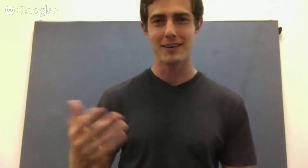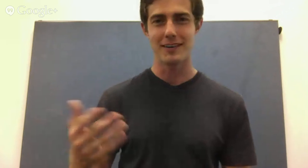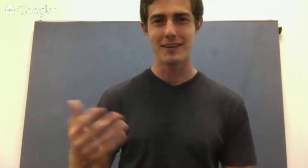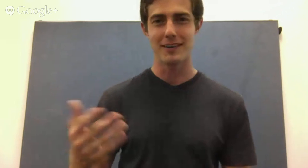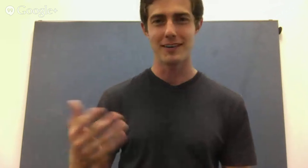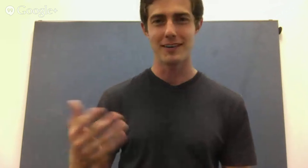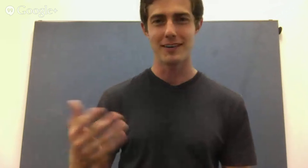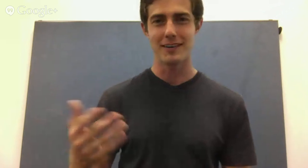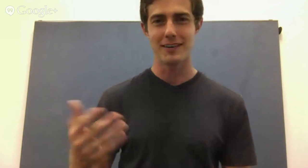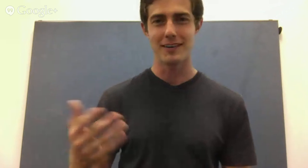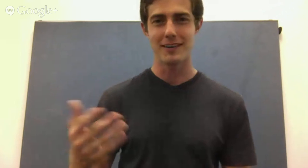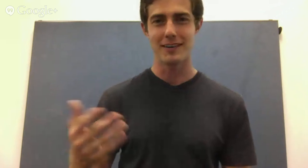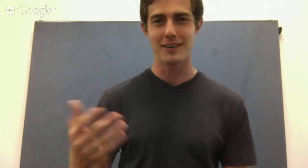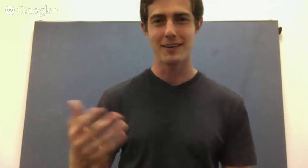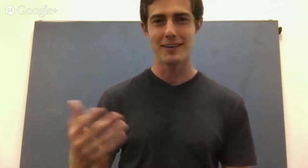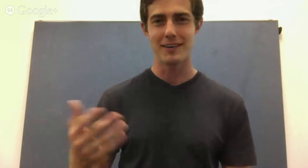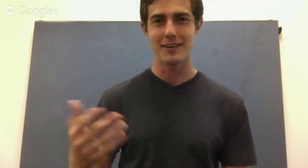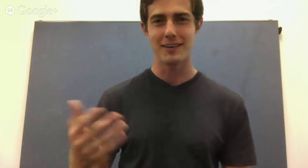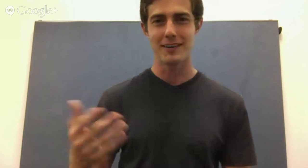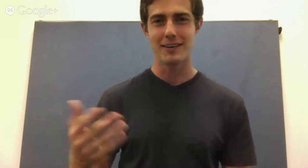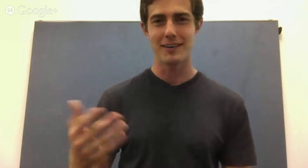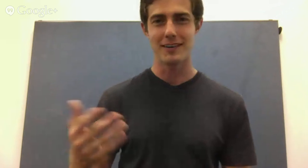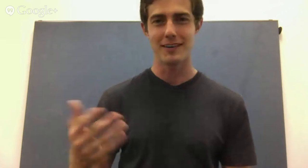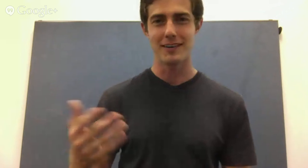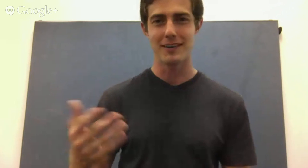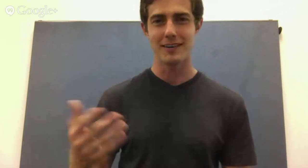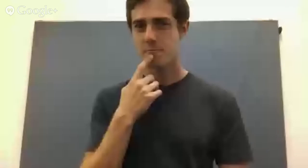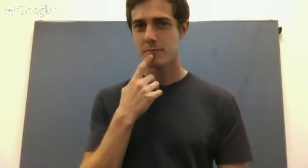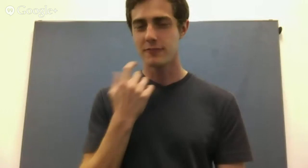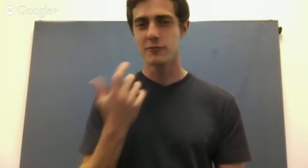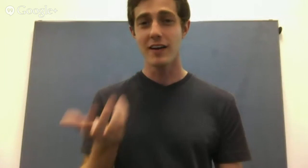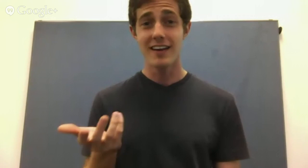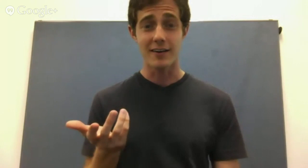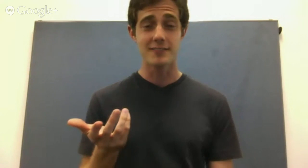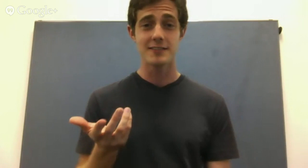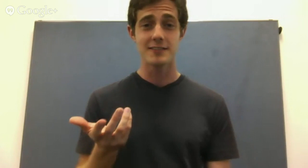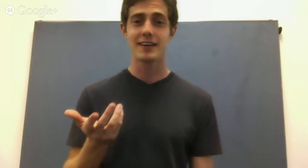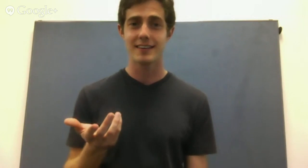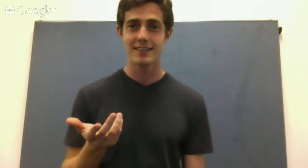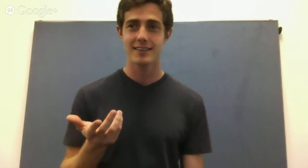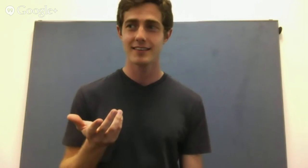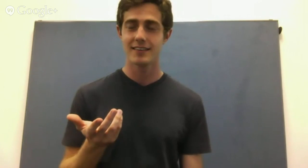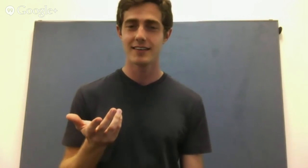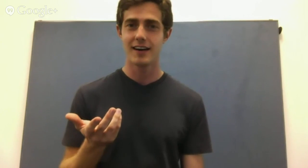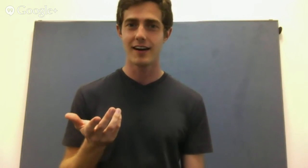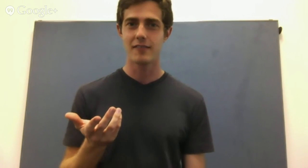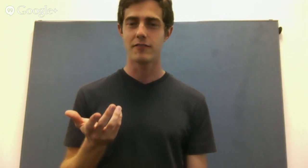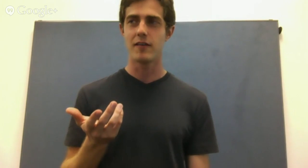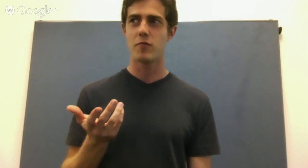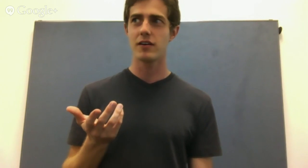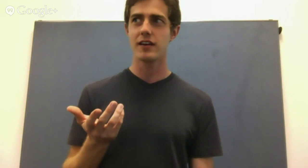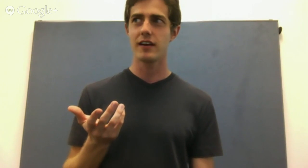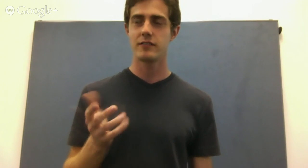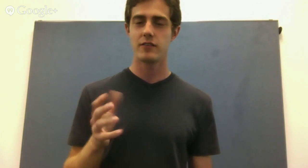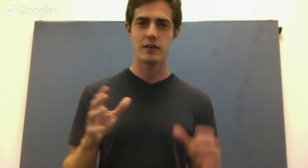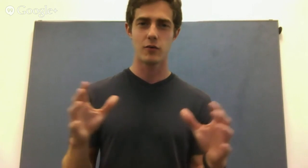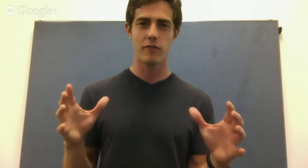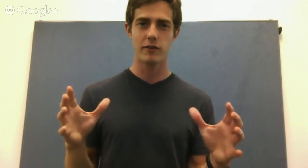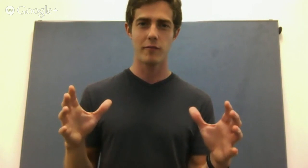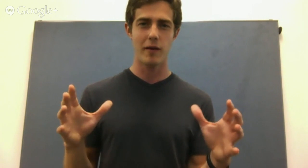if I just like skate under that radar, let's find out because it's like. I've broadcast the equivalent of maybe